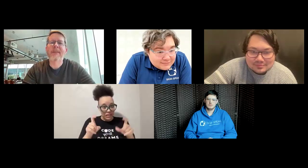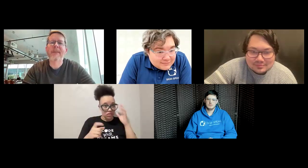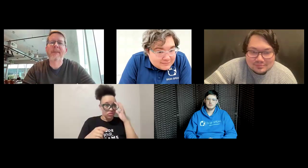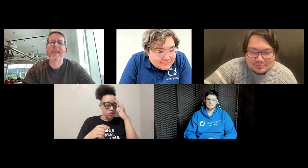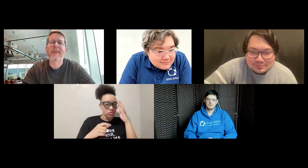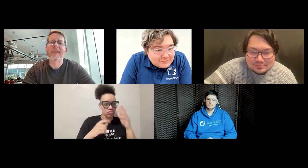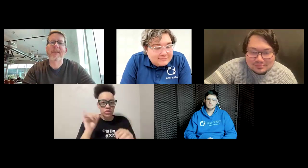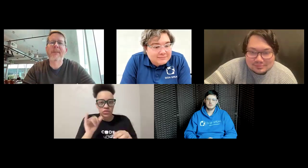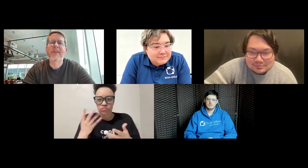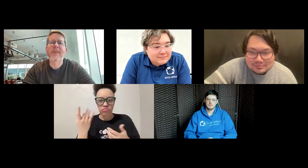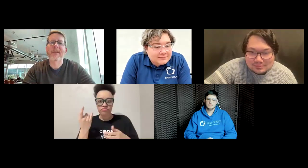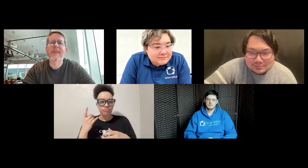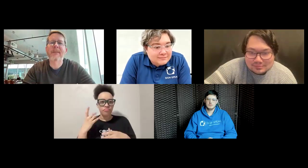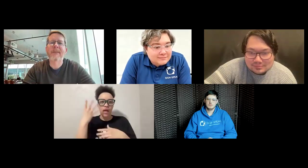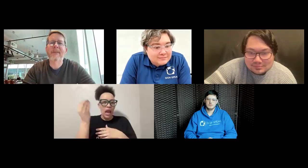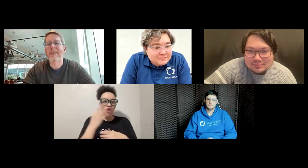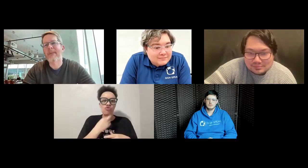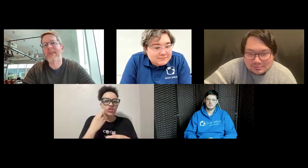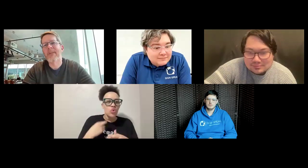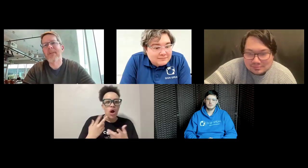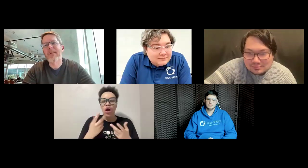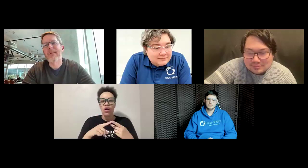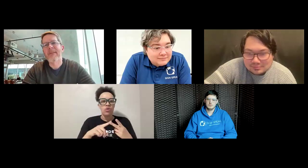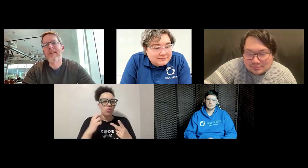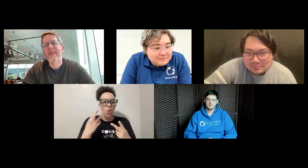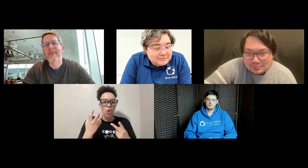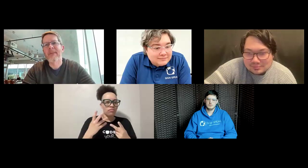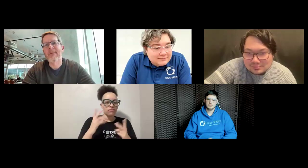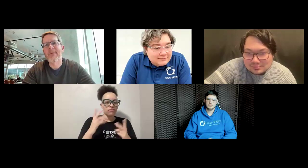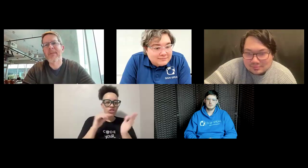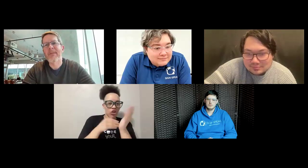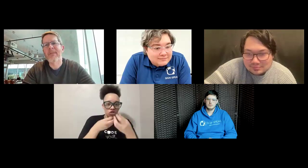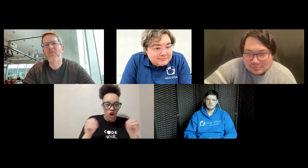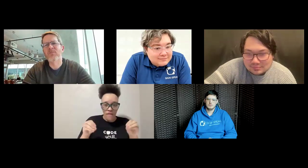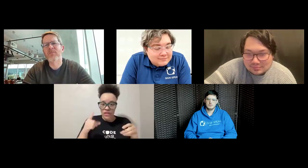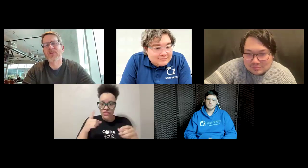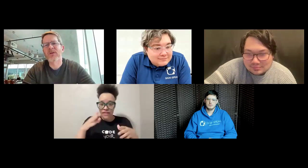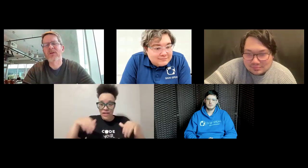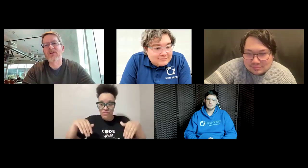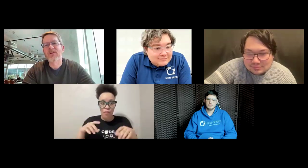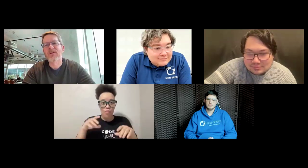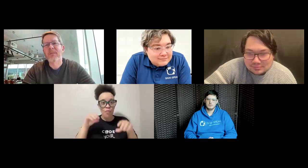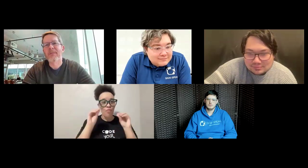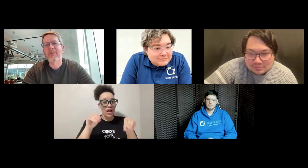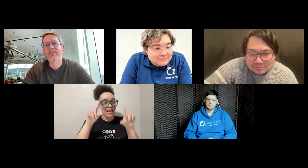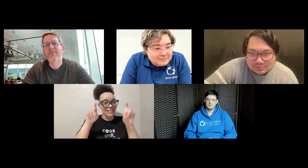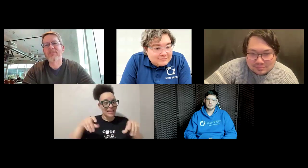and access to it. So testing those different things, out at a restaurant or maybe in the office,